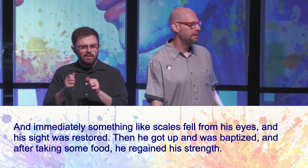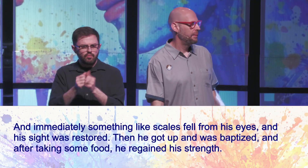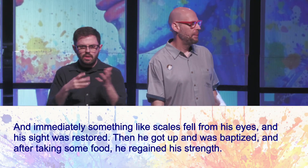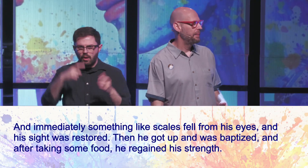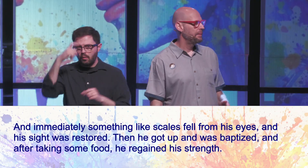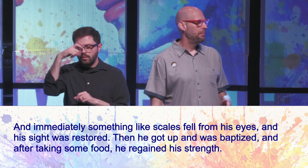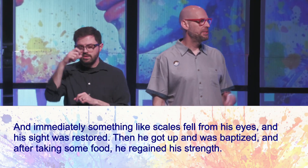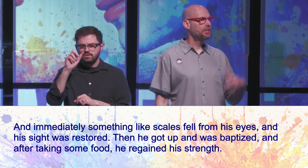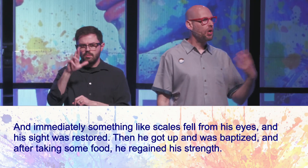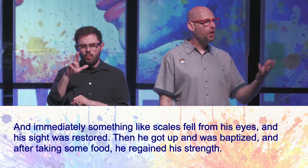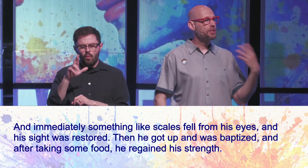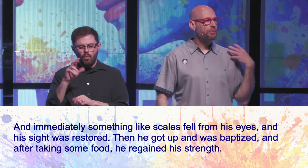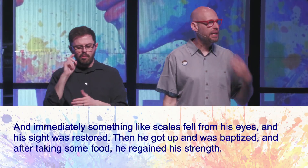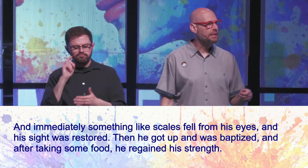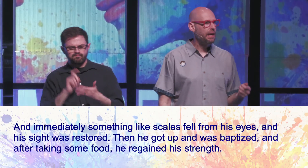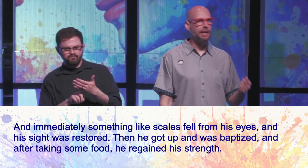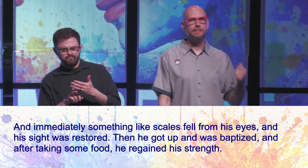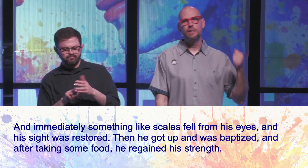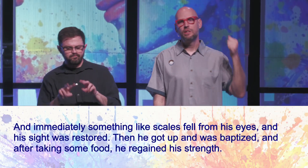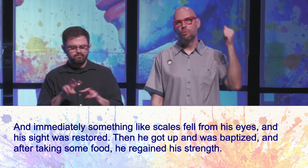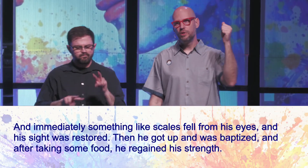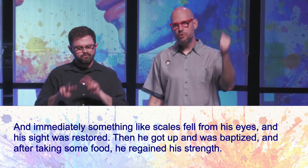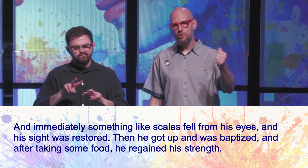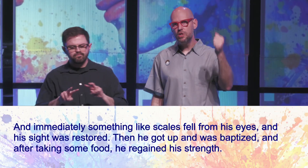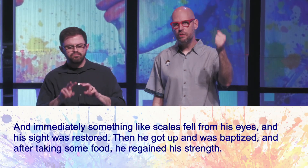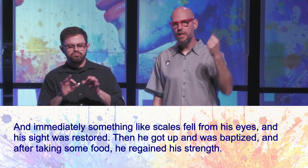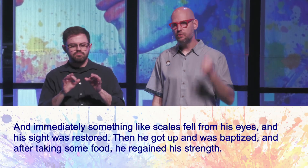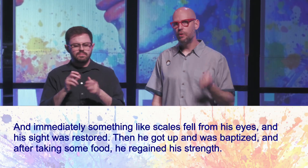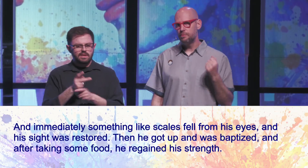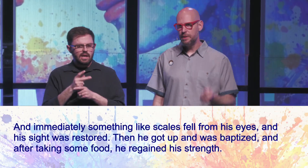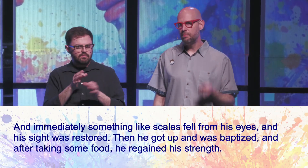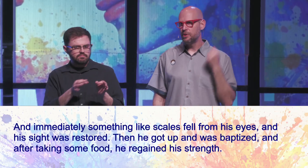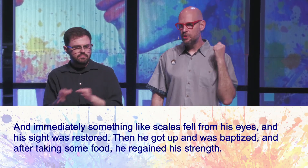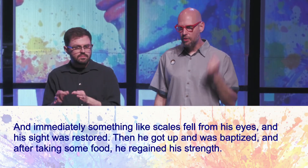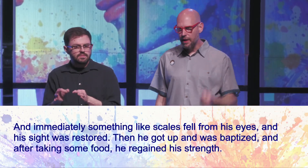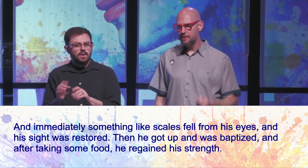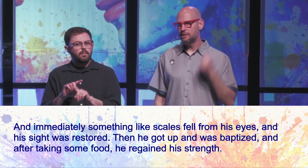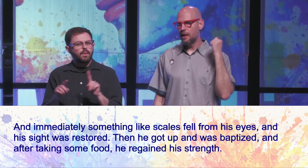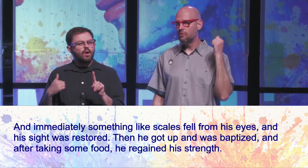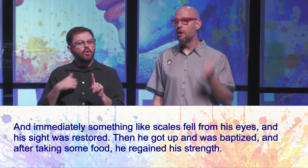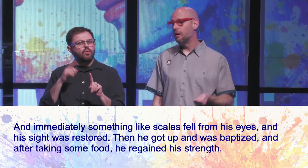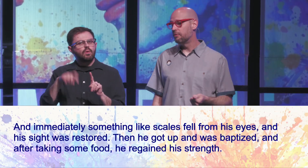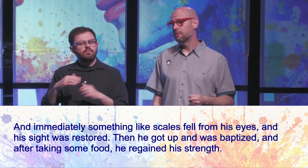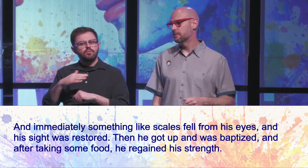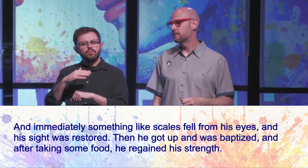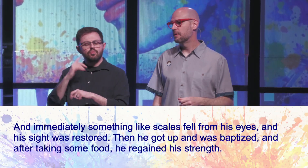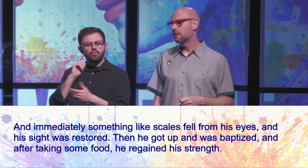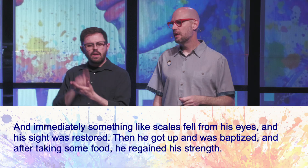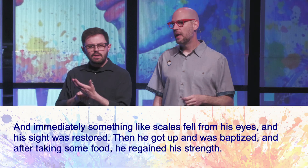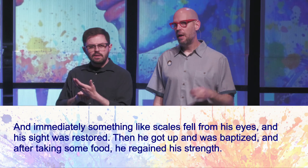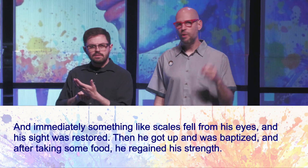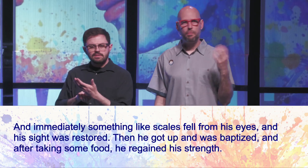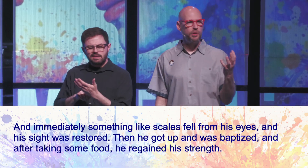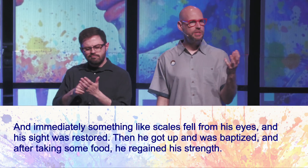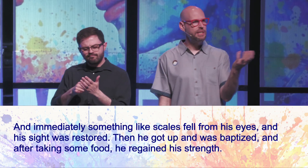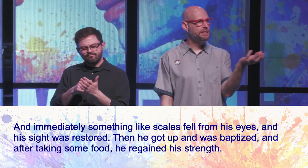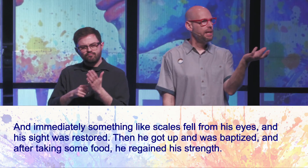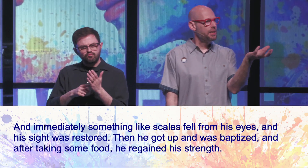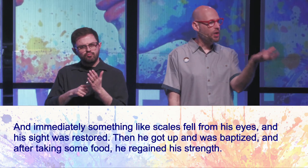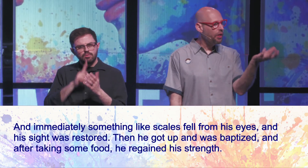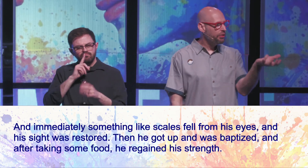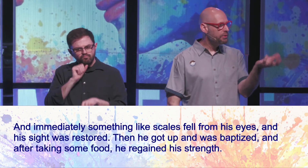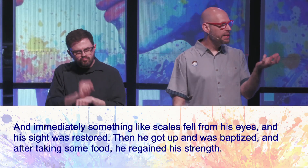discernment, but it's a call to recognize that what truly transforms people is grace and love. And when a person